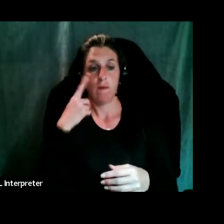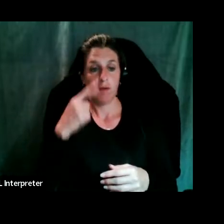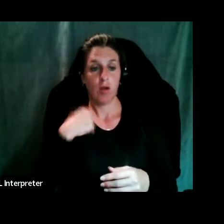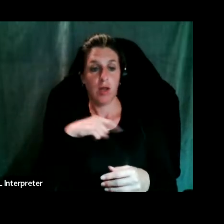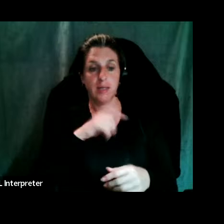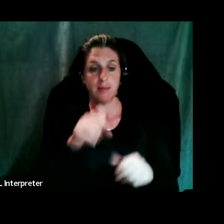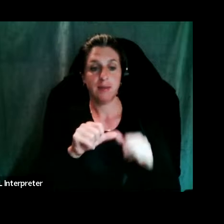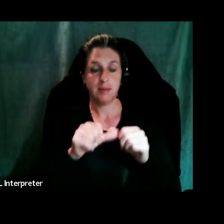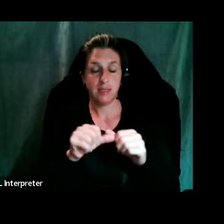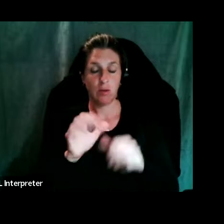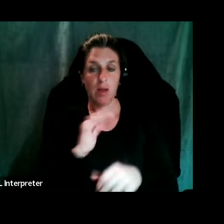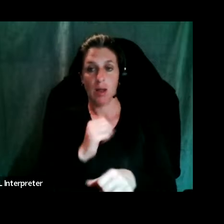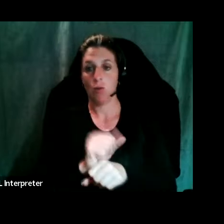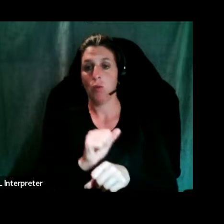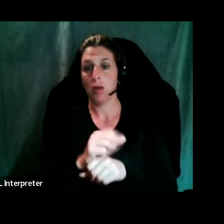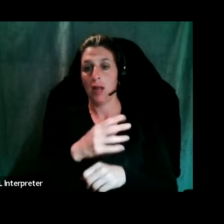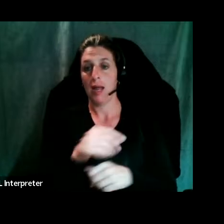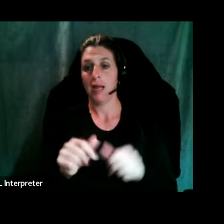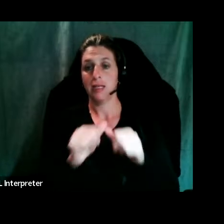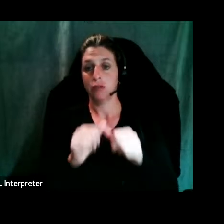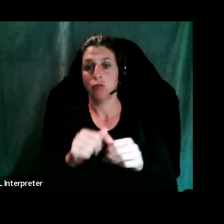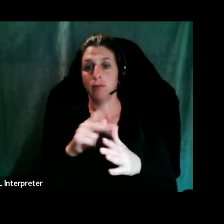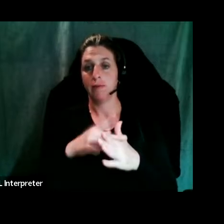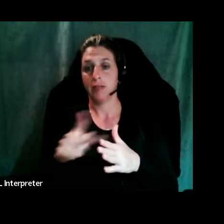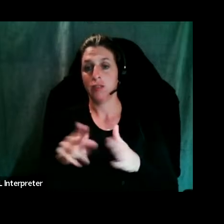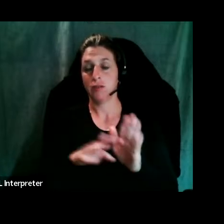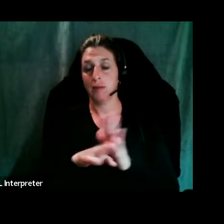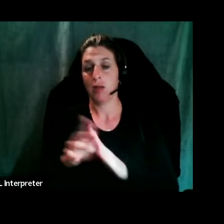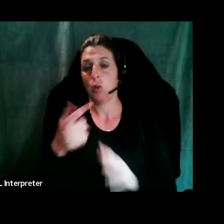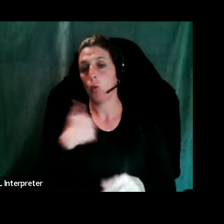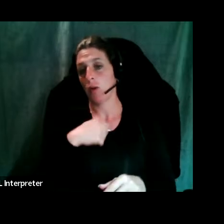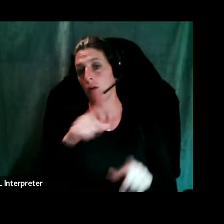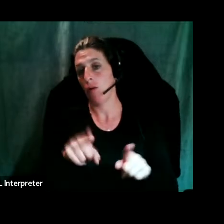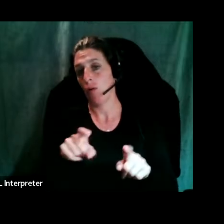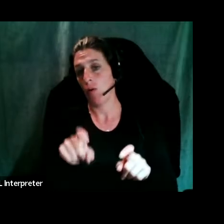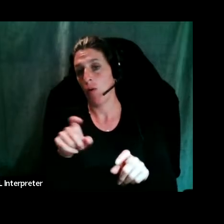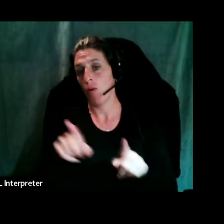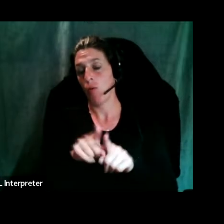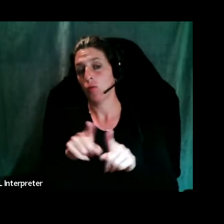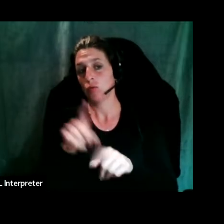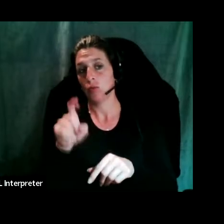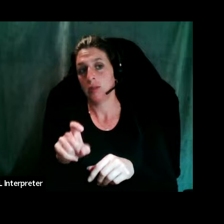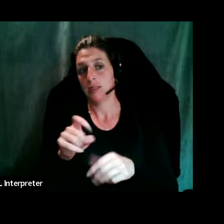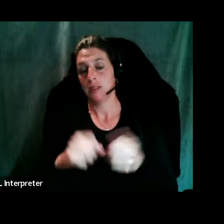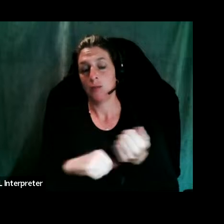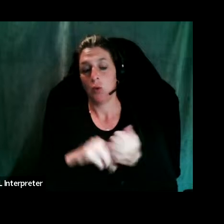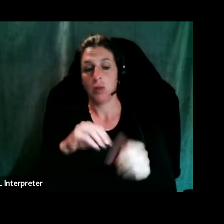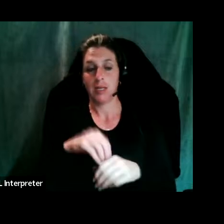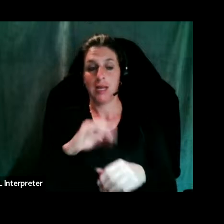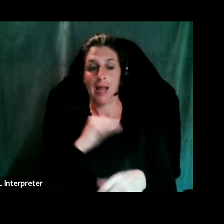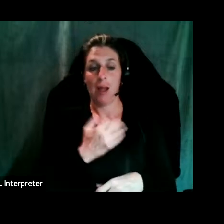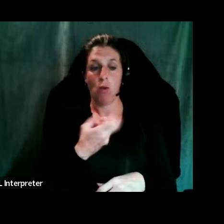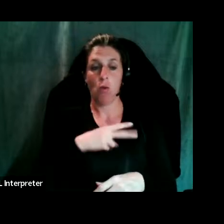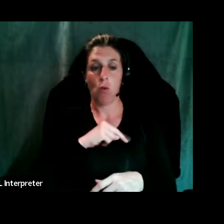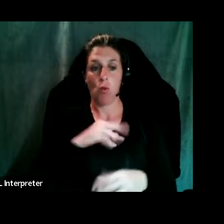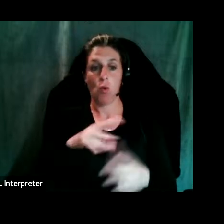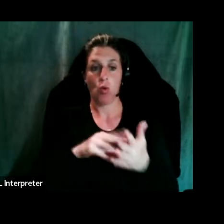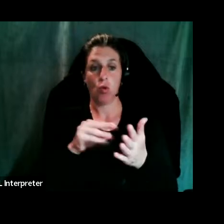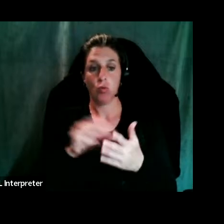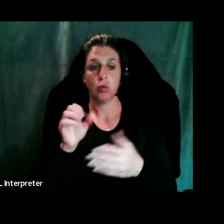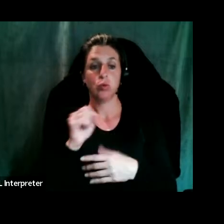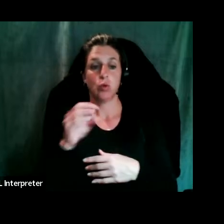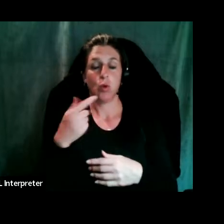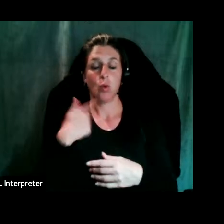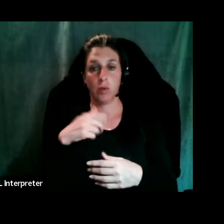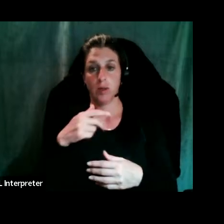and facilitating professional development, we also need support in our own learning. So we've found both